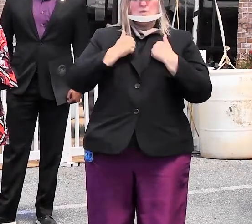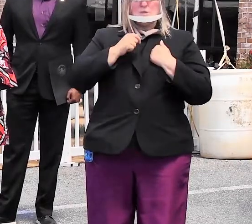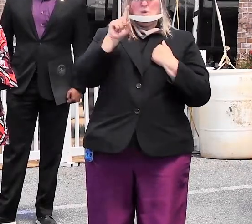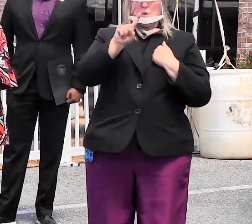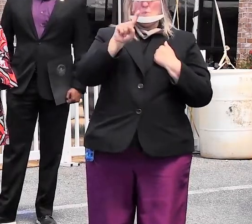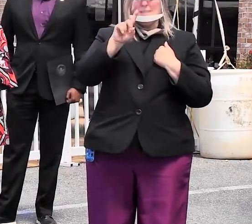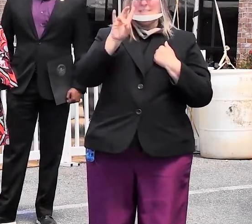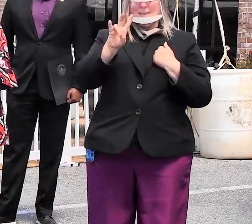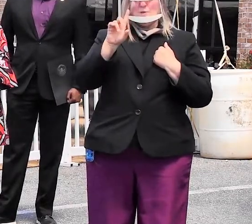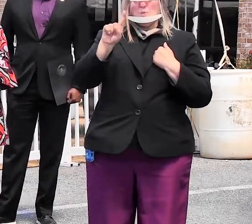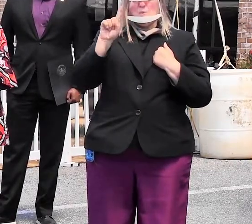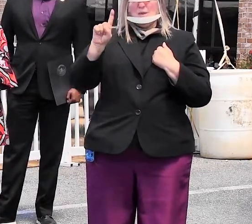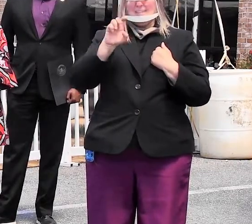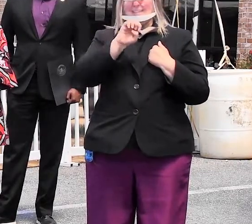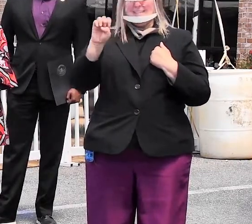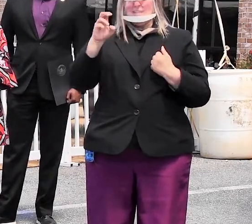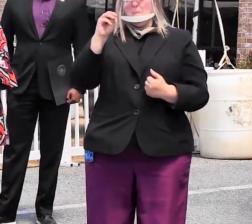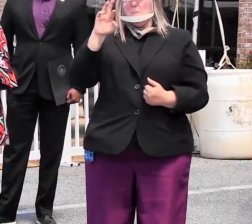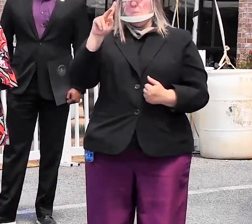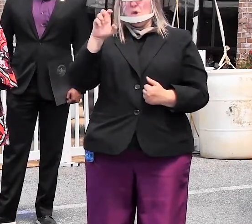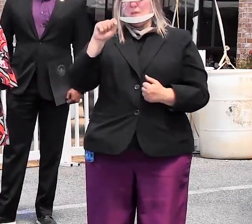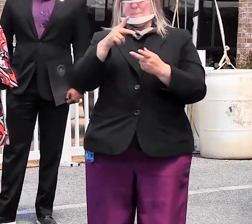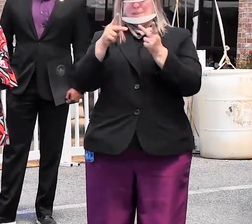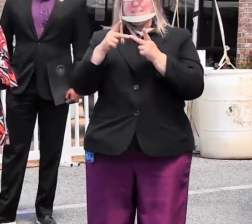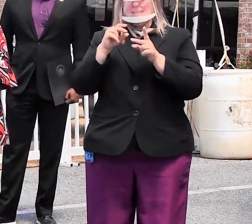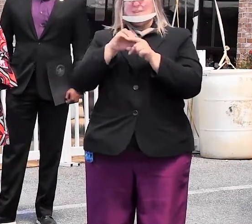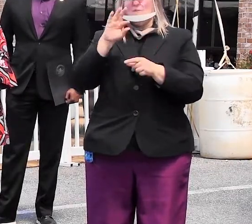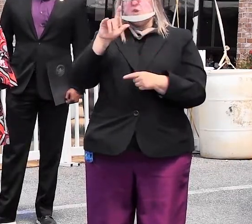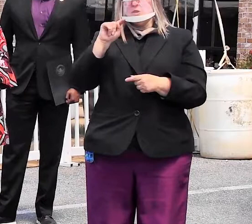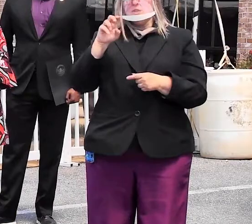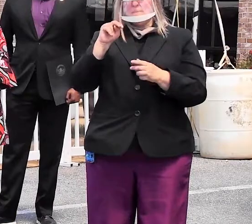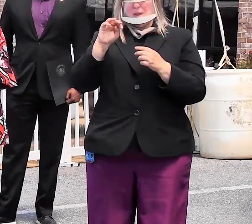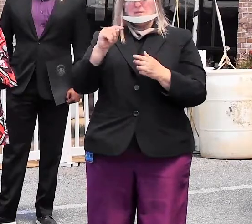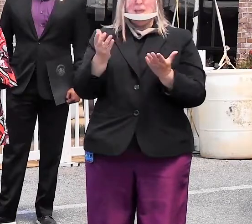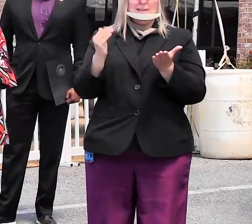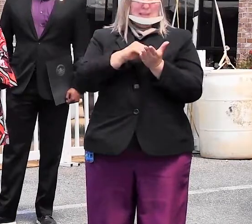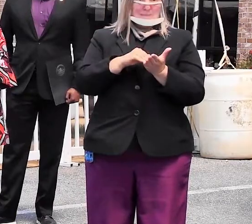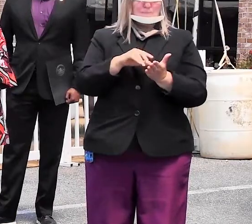11711 East Marketplace in Fulton, Maryland. I'll say that again. It's